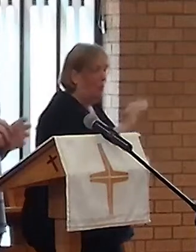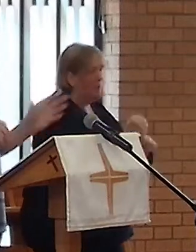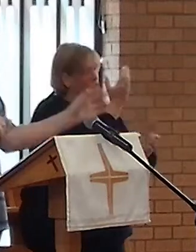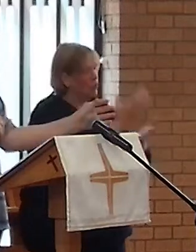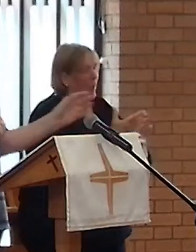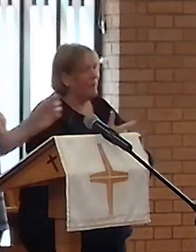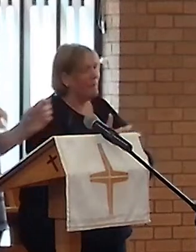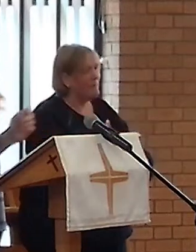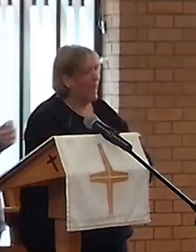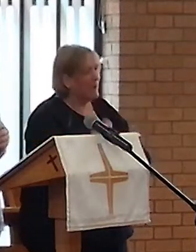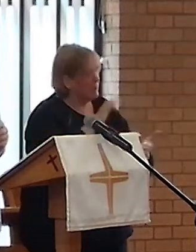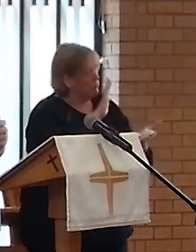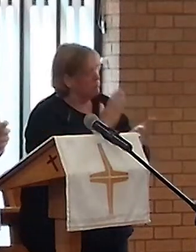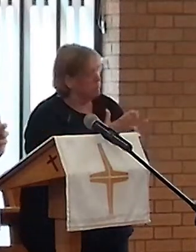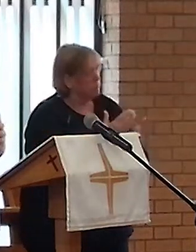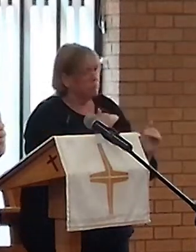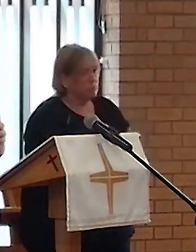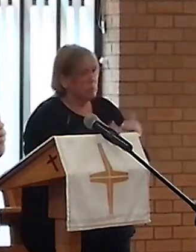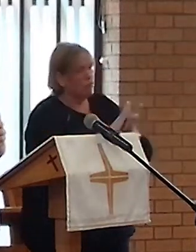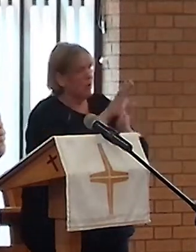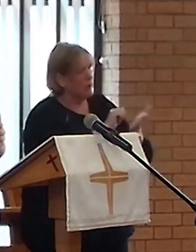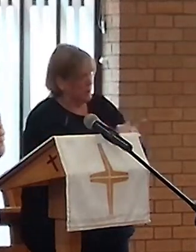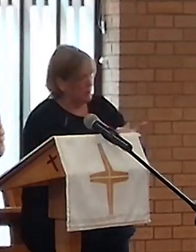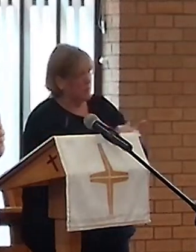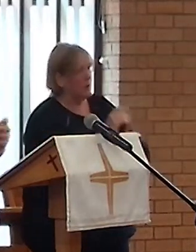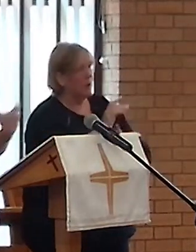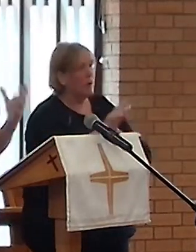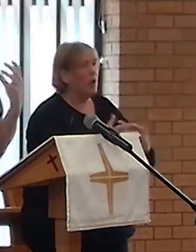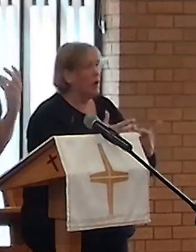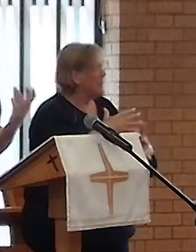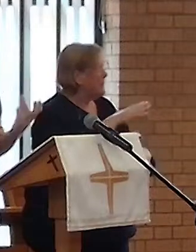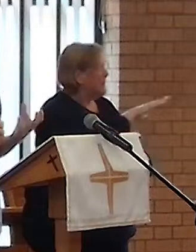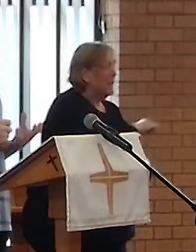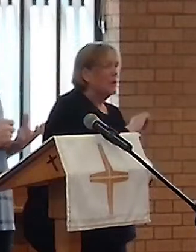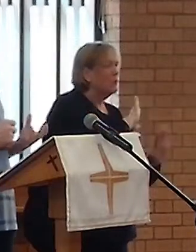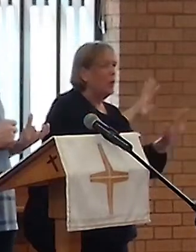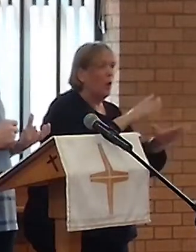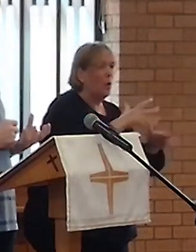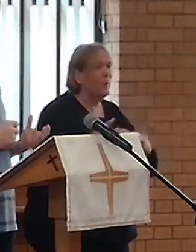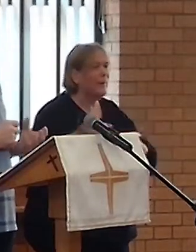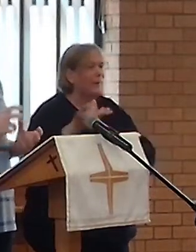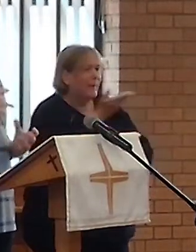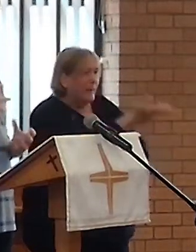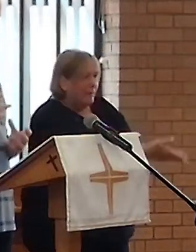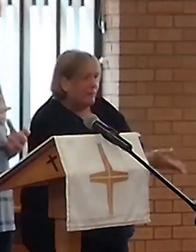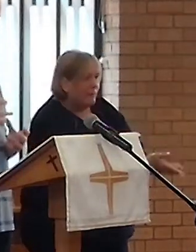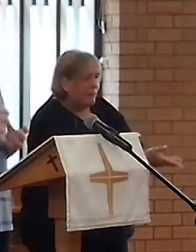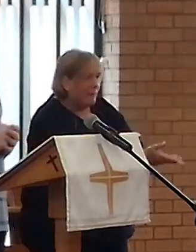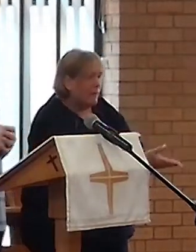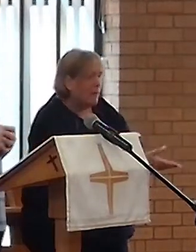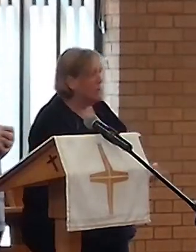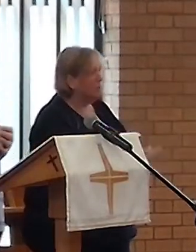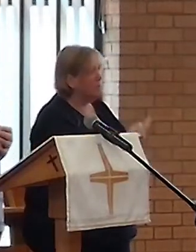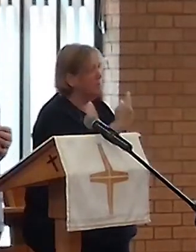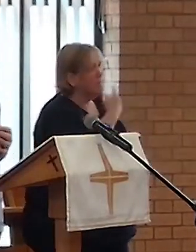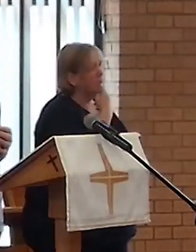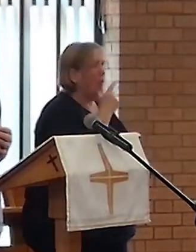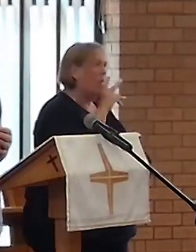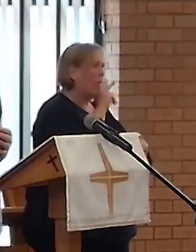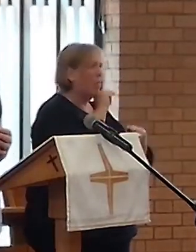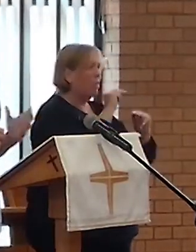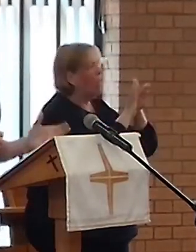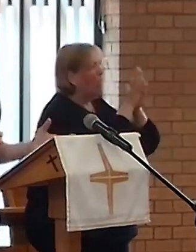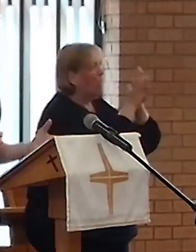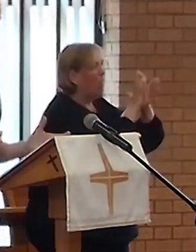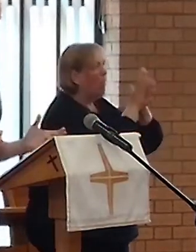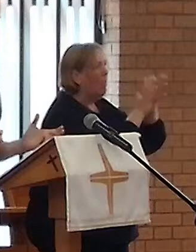Don't steal, but rather work and give. Don't use your mouth for evil, but rather for good. Don't